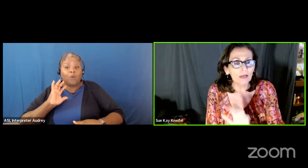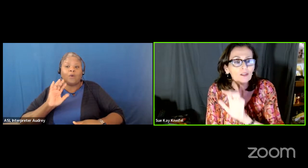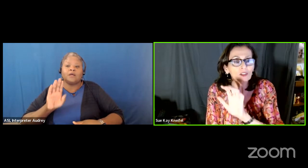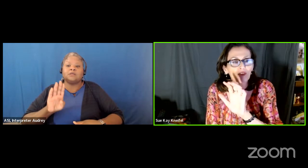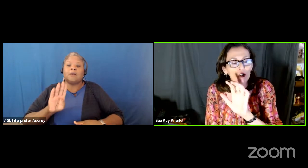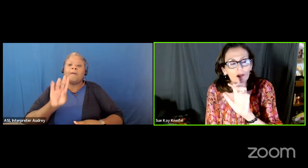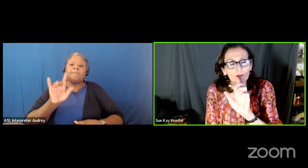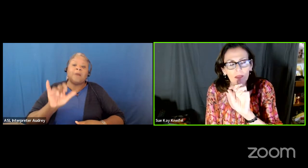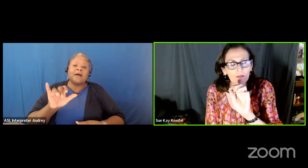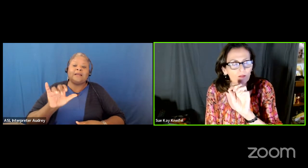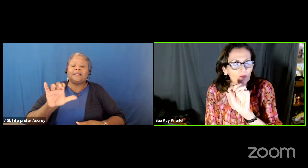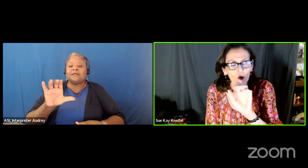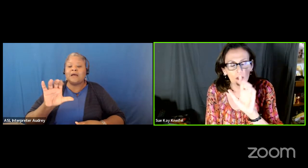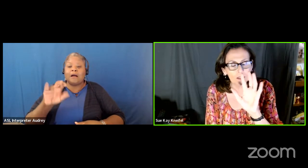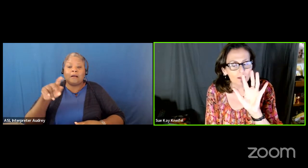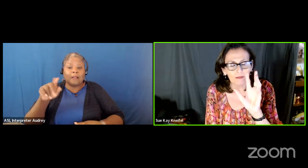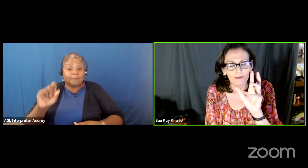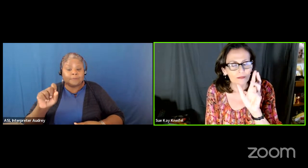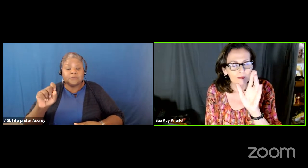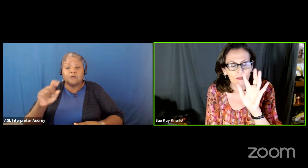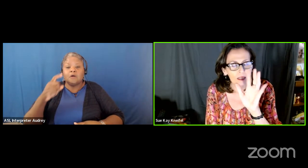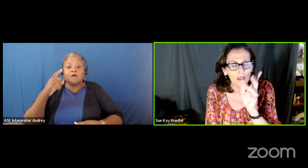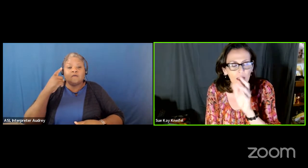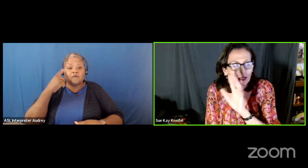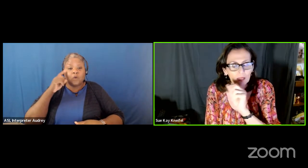and cliffs for